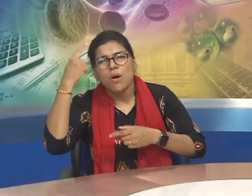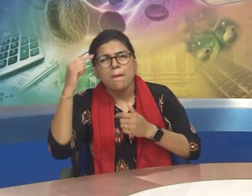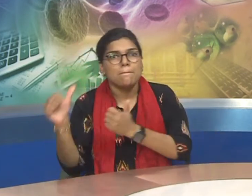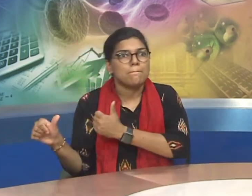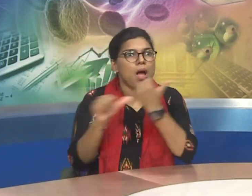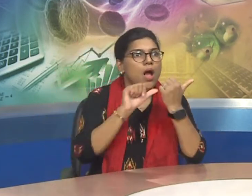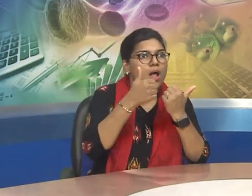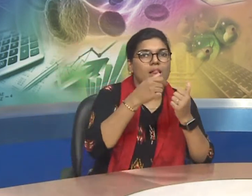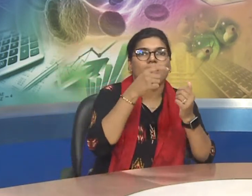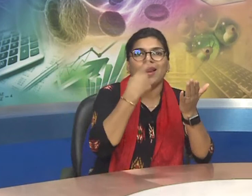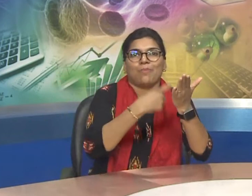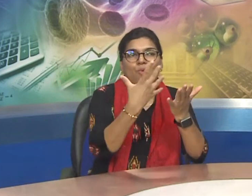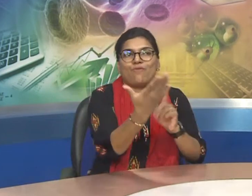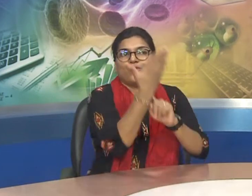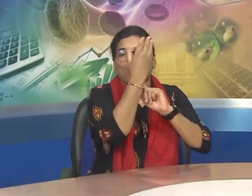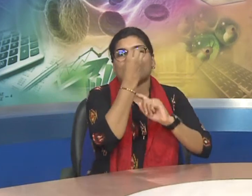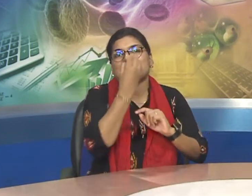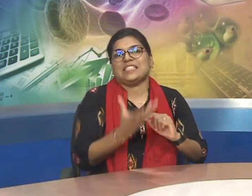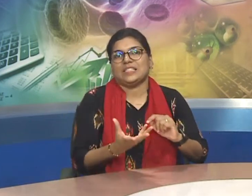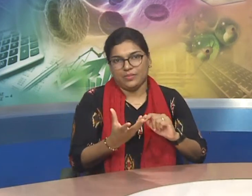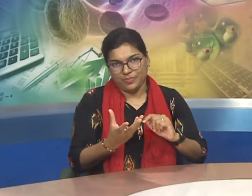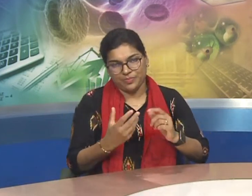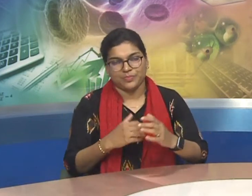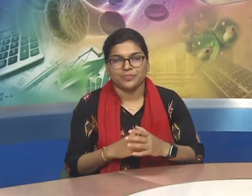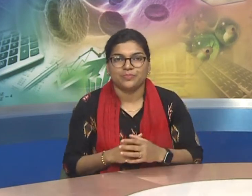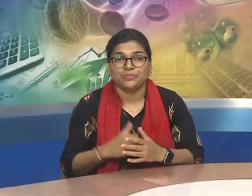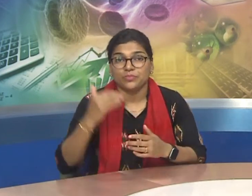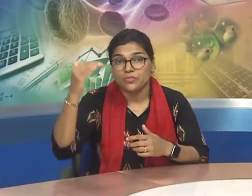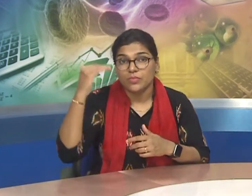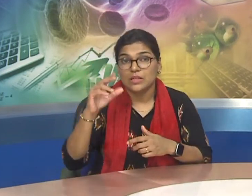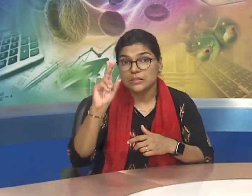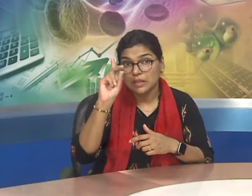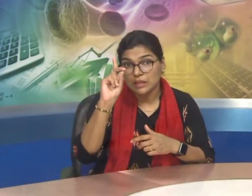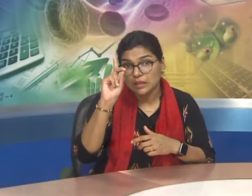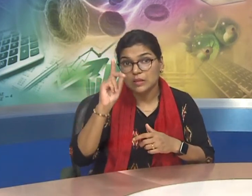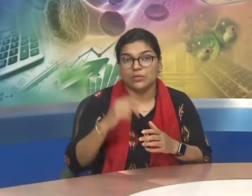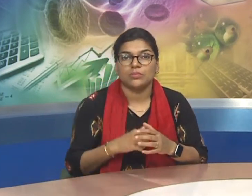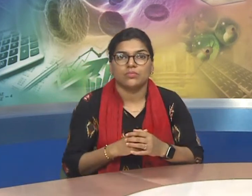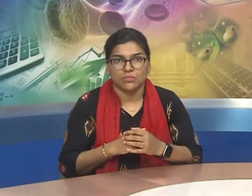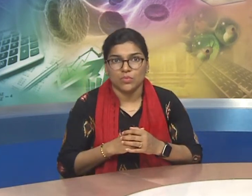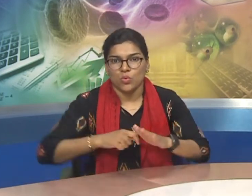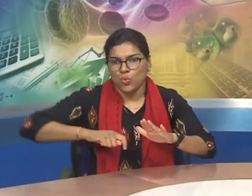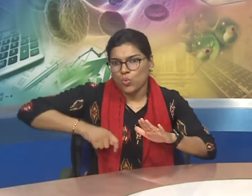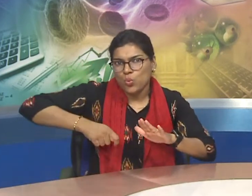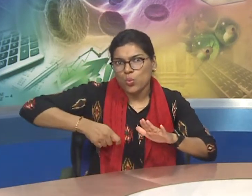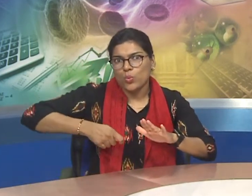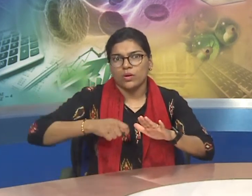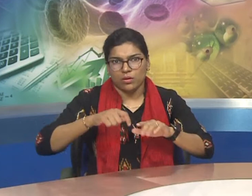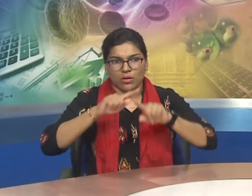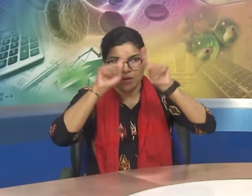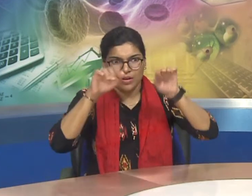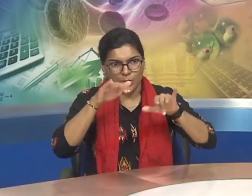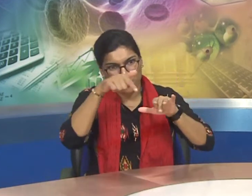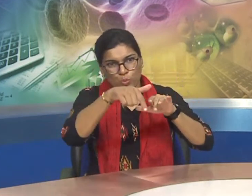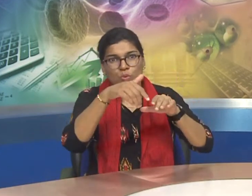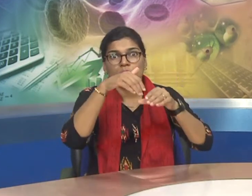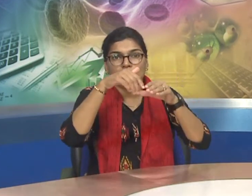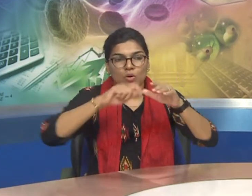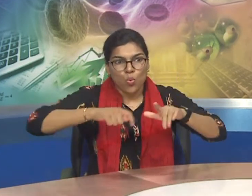data, so that we can easily keep all the information, and whenever in future we need any